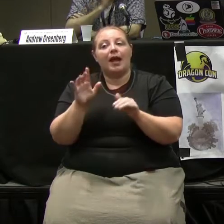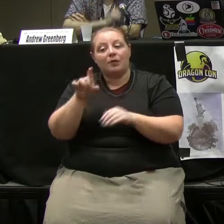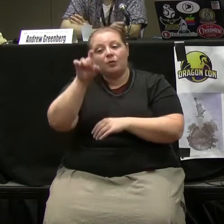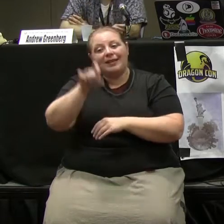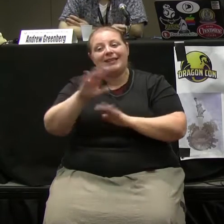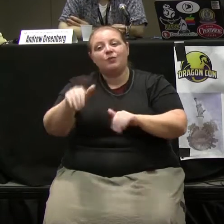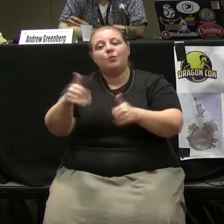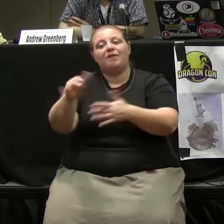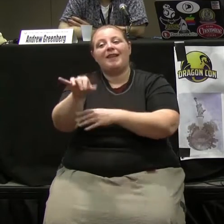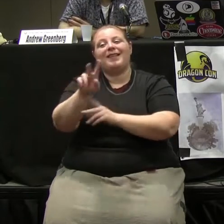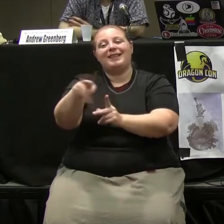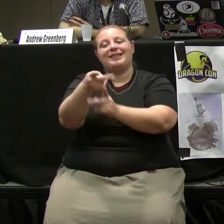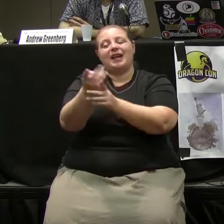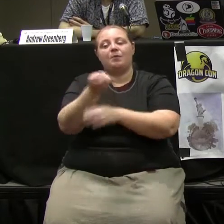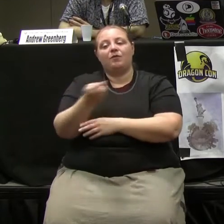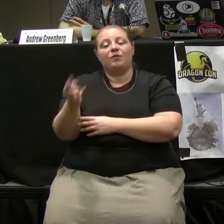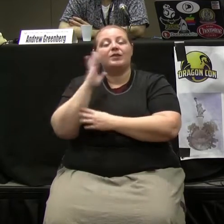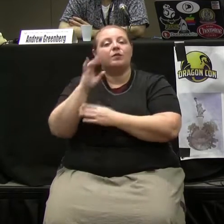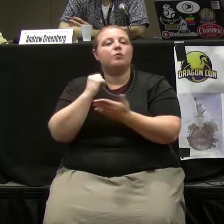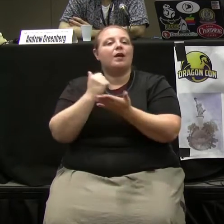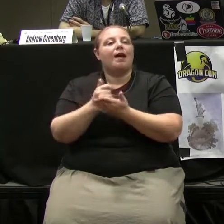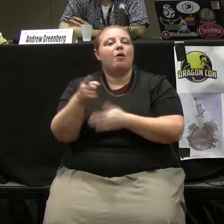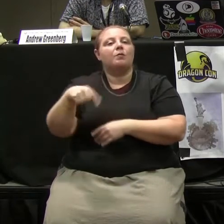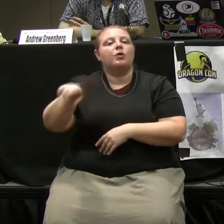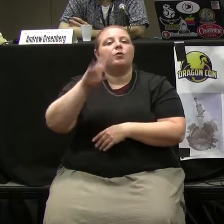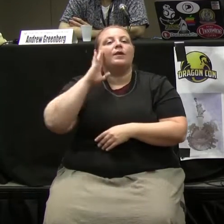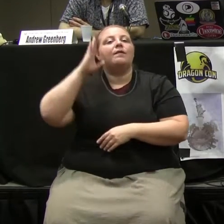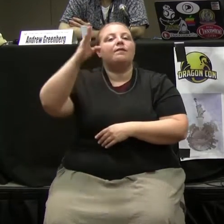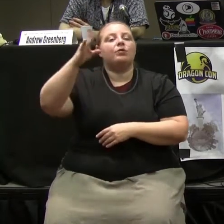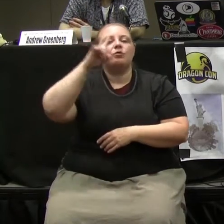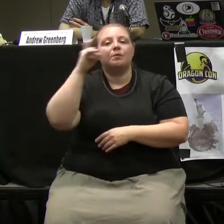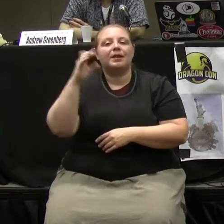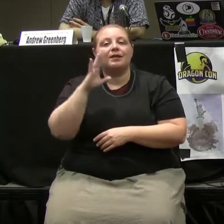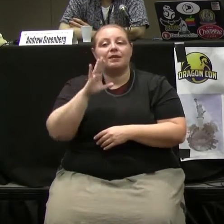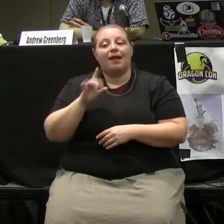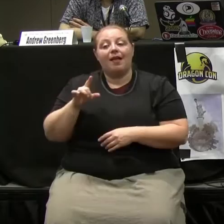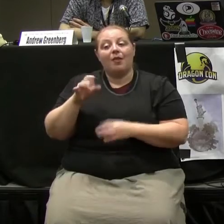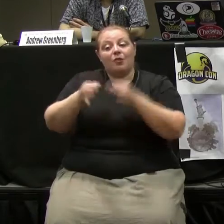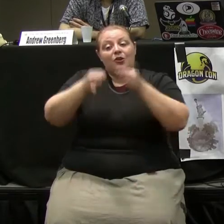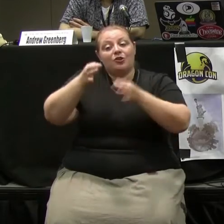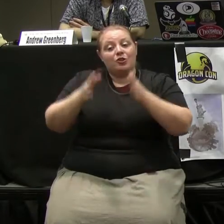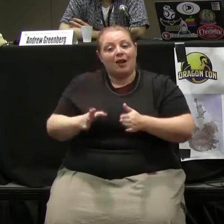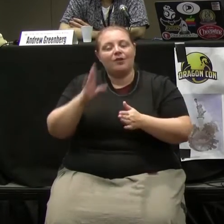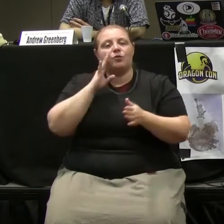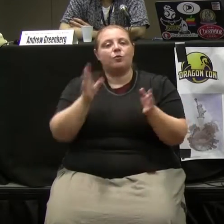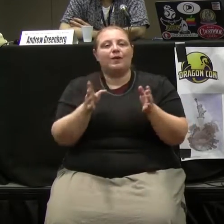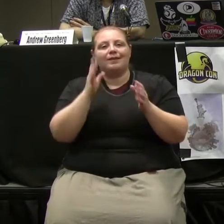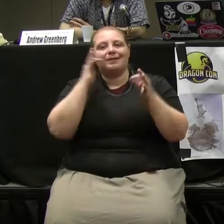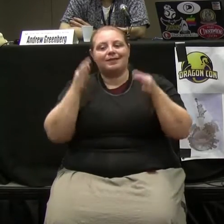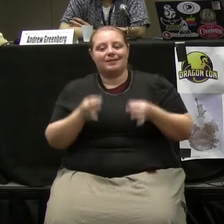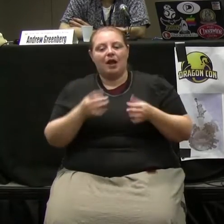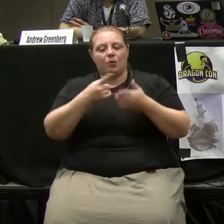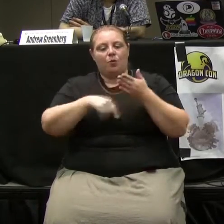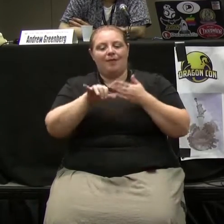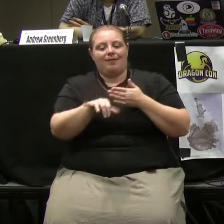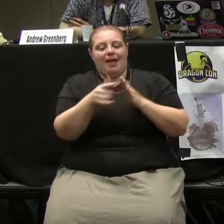resources will help you in the long run, because these are the people who are going to be interpreting the laws that get passed for a very long